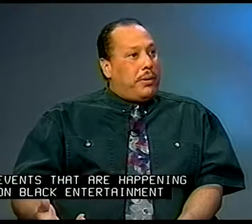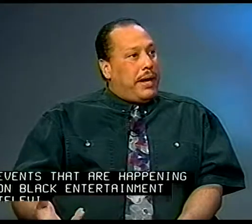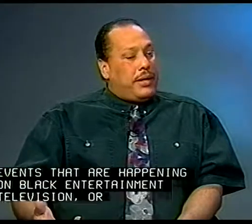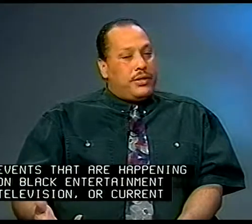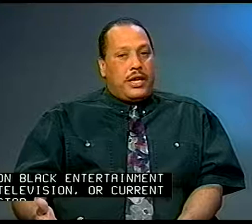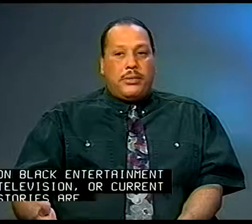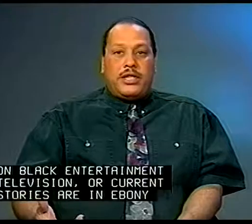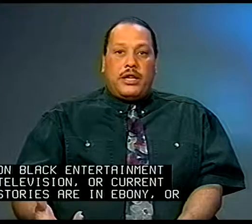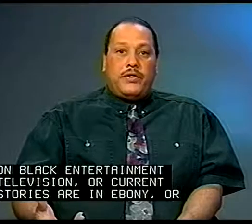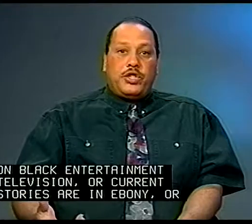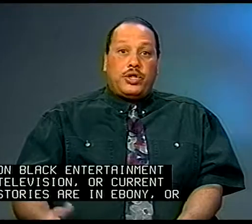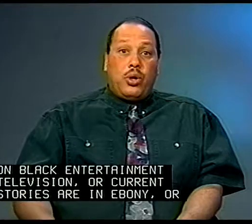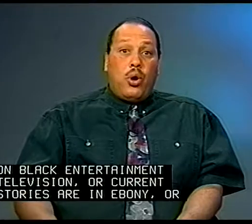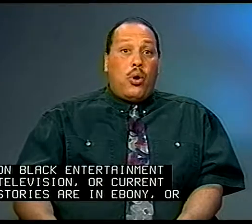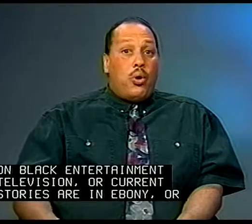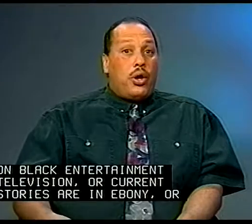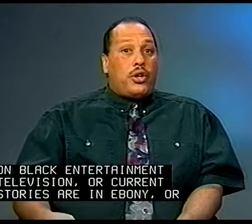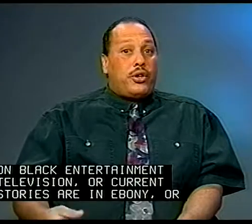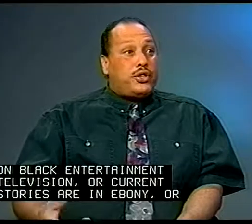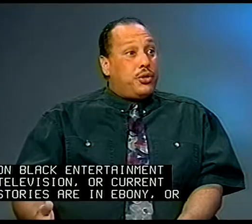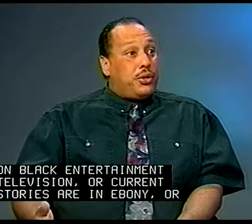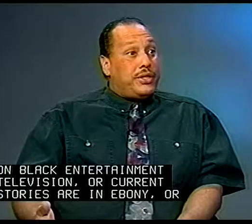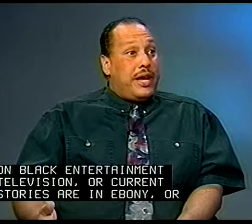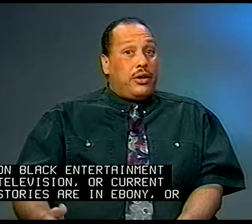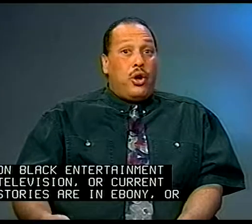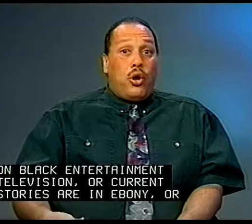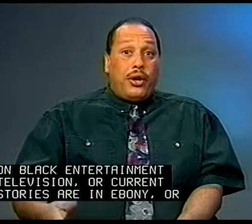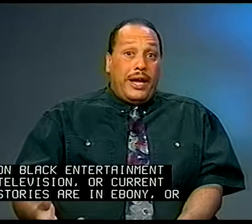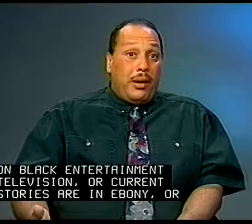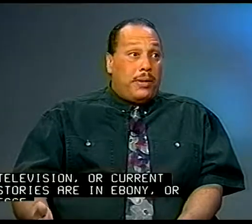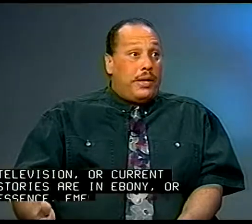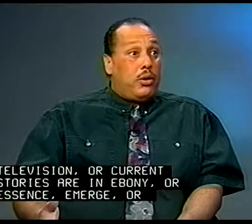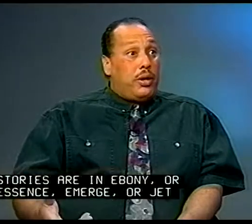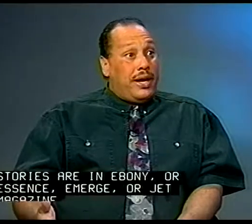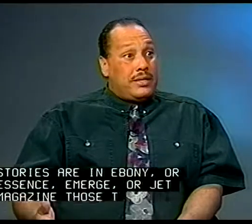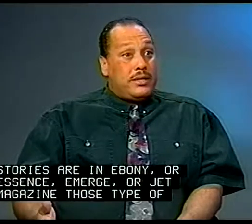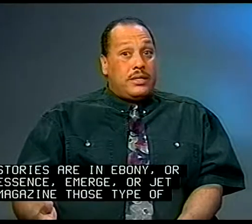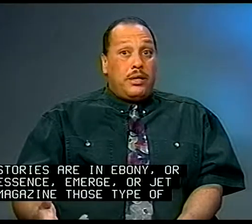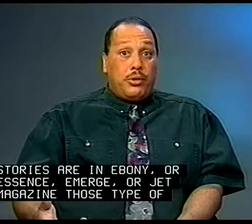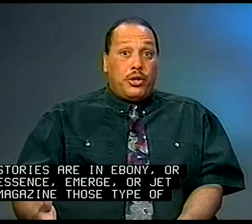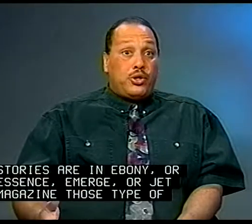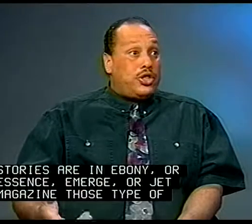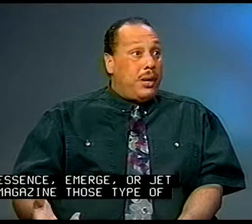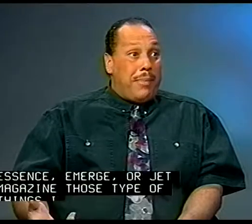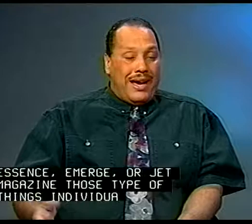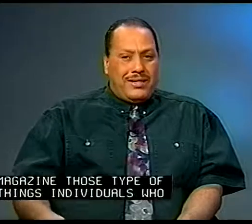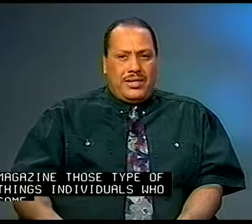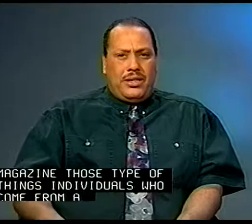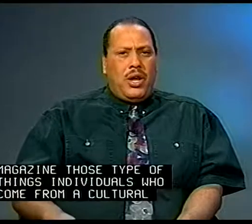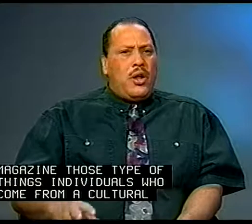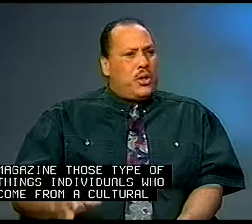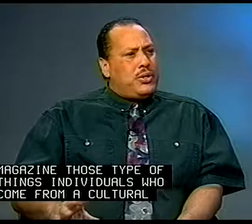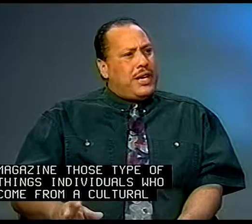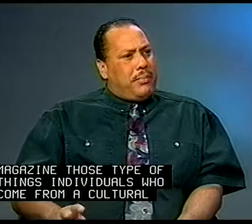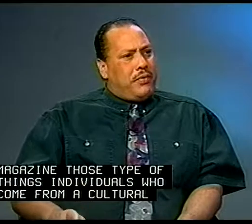Black entertainment television, or current stories that are in Ebony or Essence, Emerge, or Jet Magazine, those type of